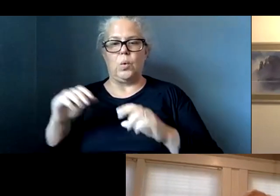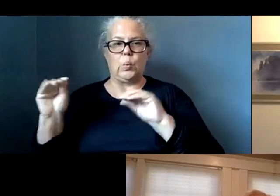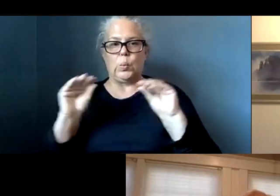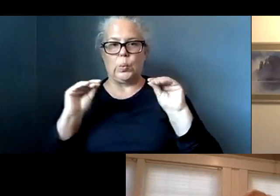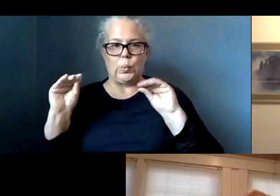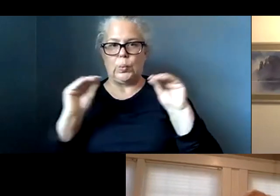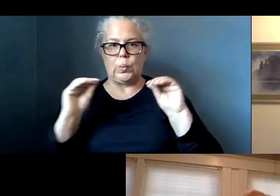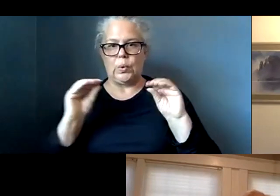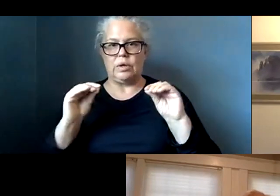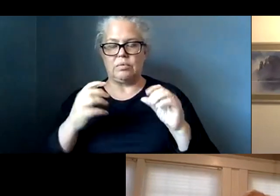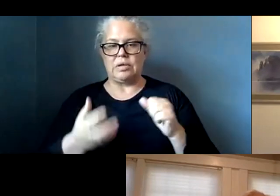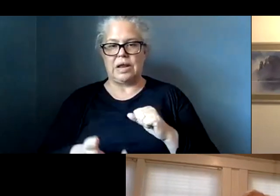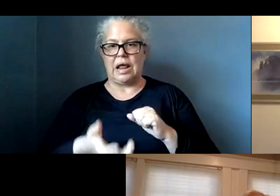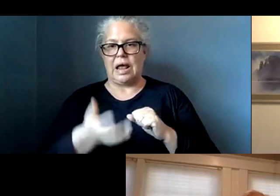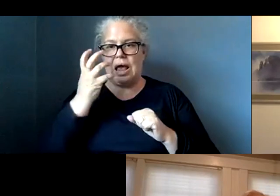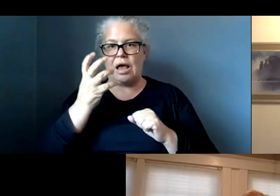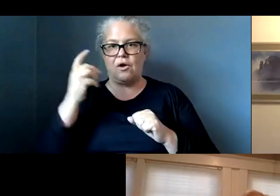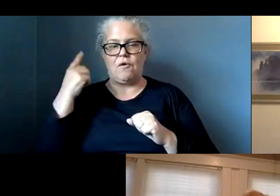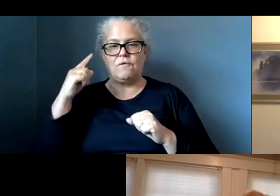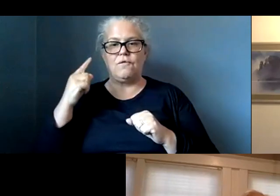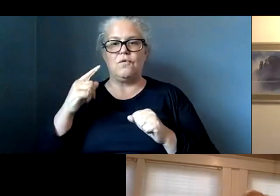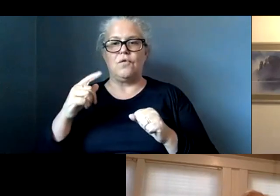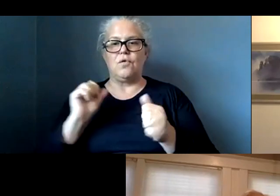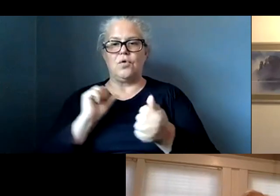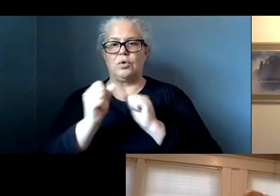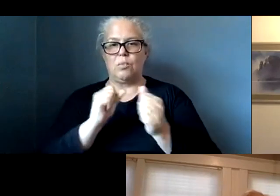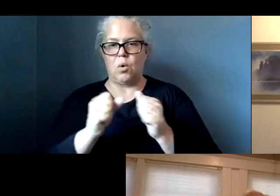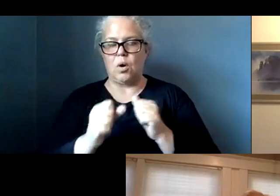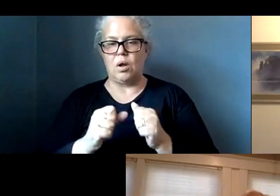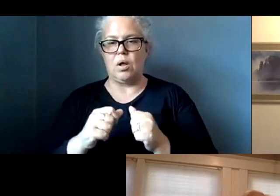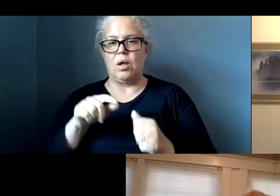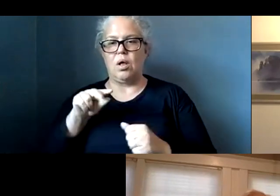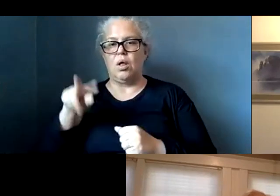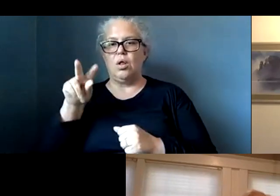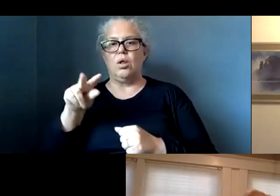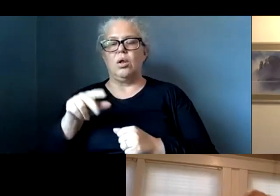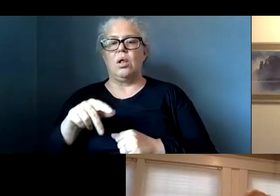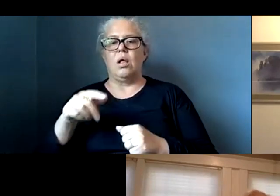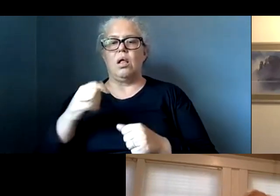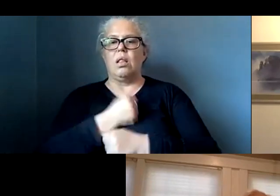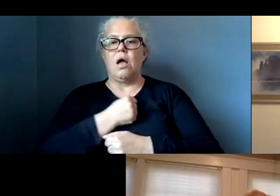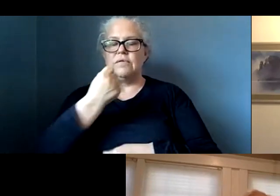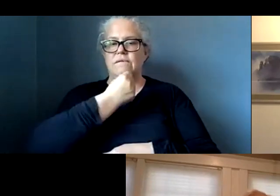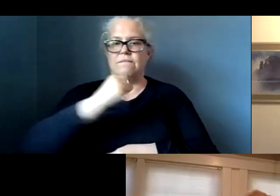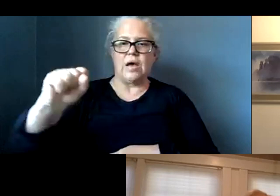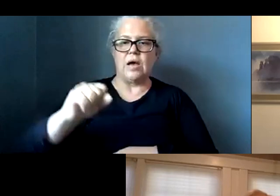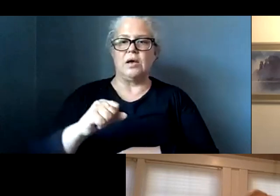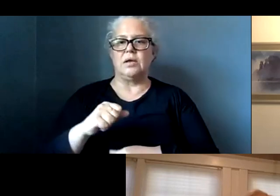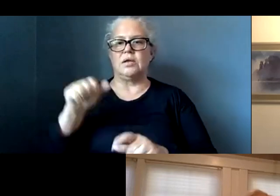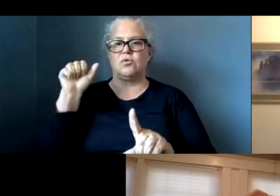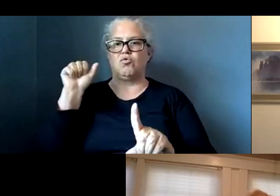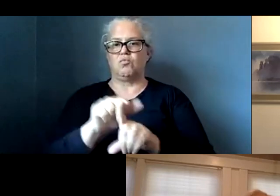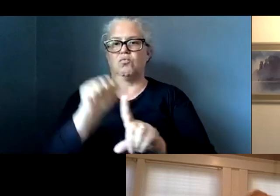in anger or in sport. Mid looks of love, defiance, hate and scorn, hoodwinked with